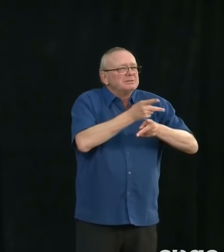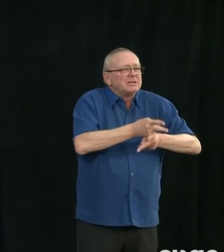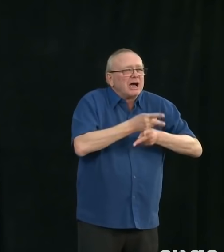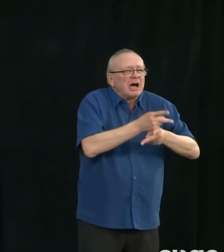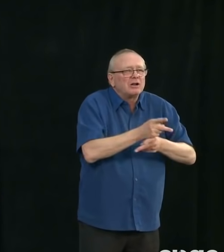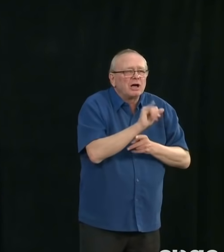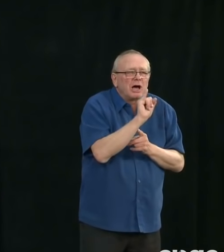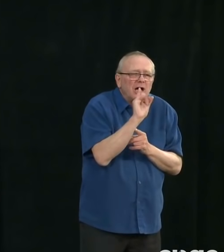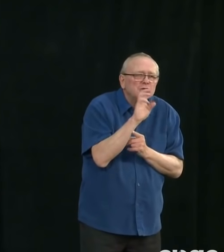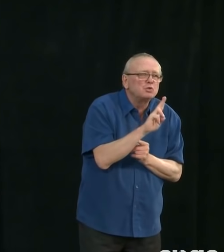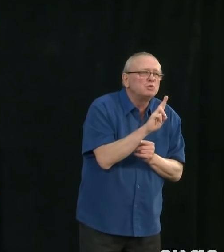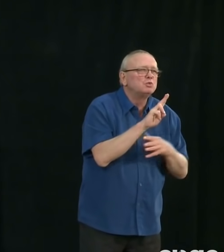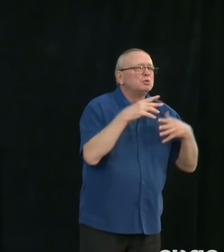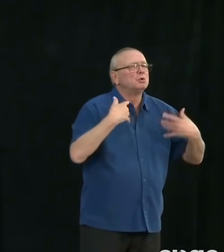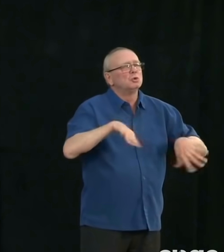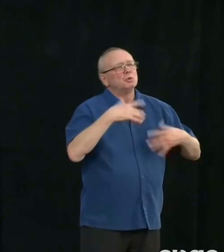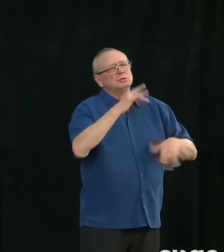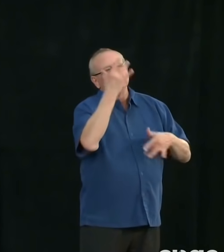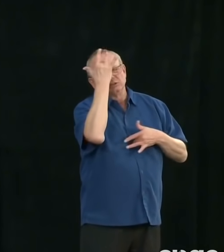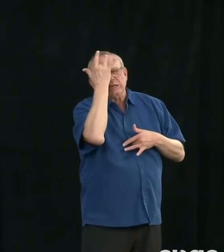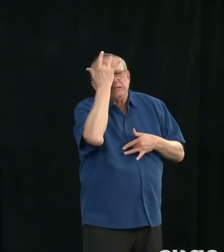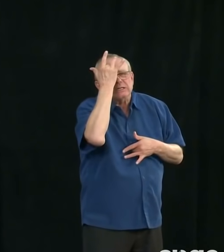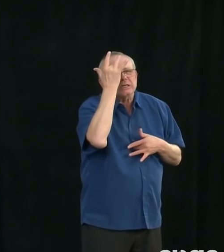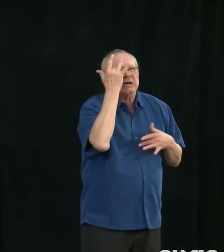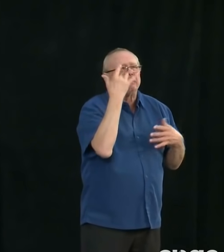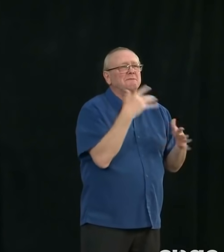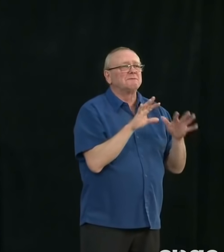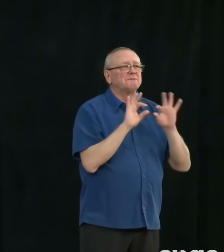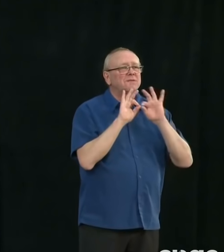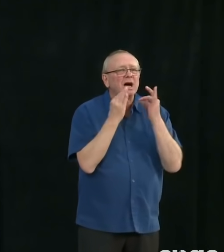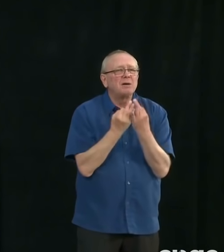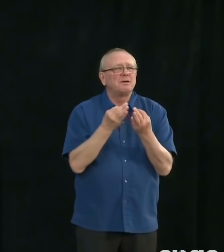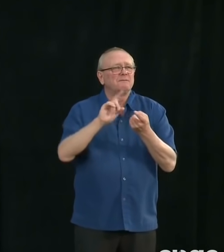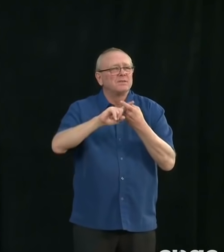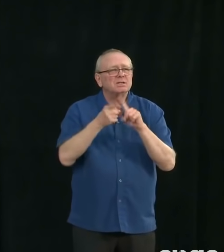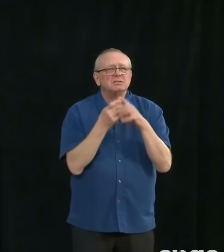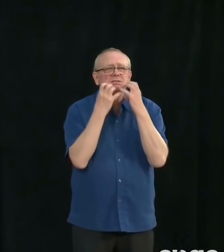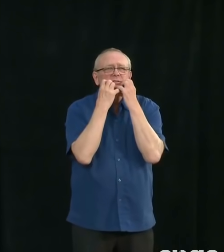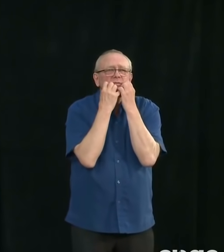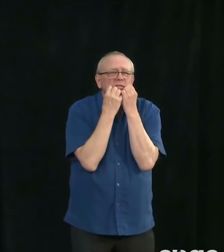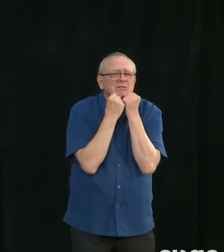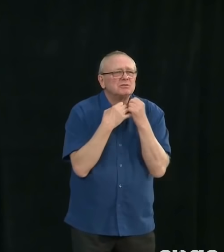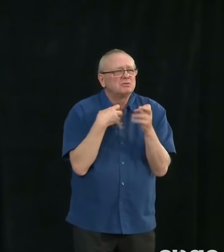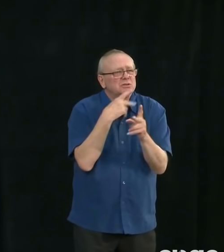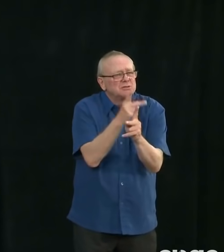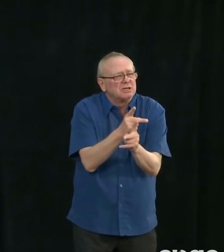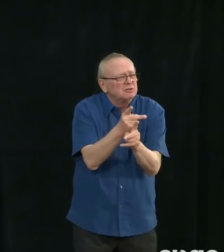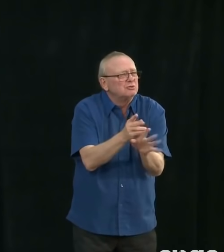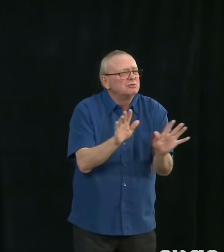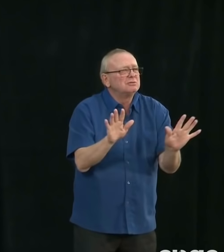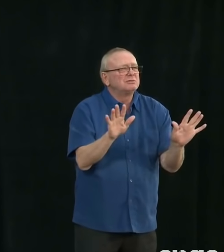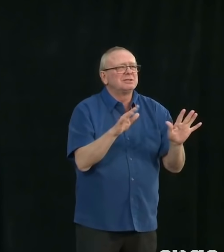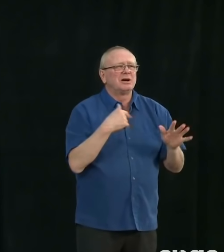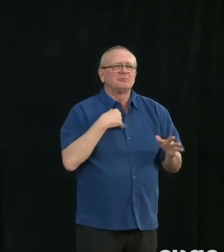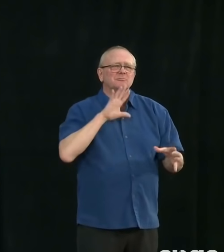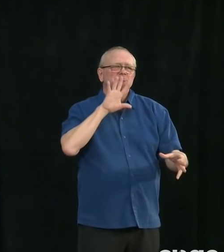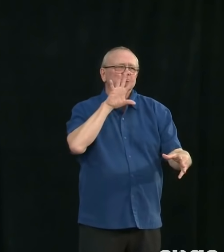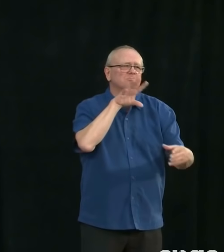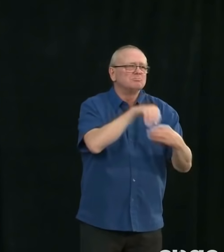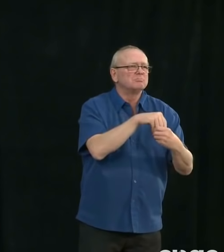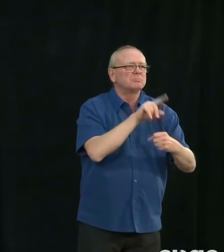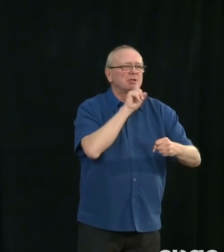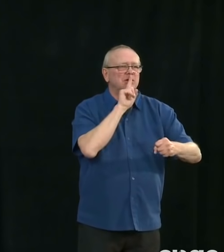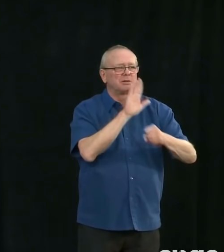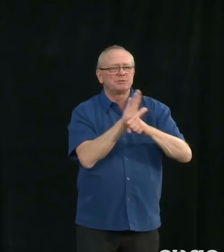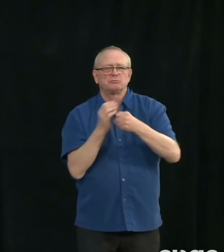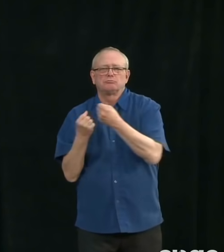to ensure the safety of our vulnerable loved ones. And to be able to join today those leading our province and health system through this